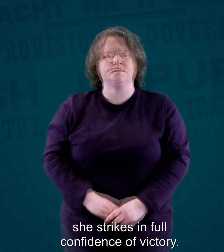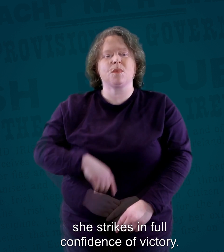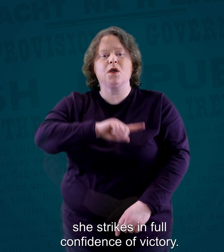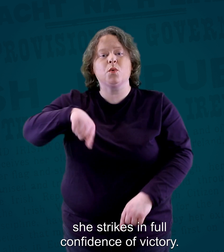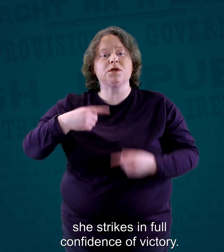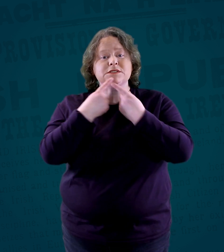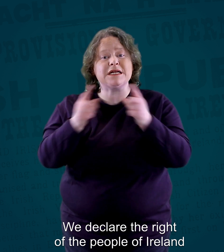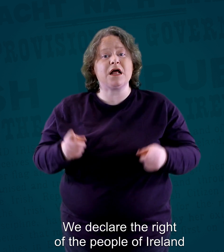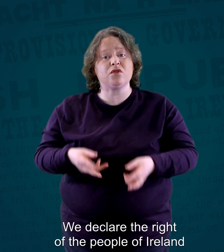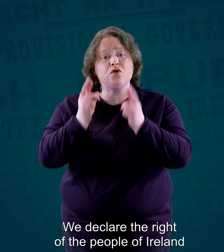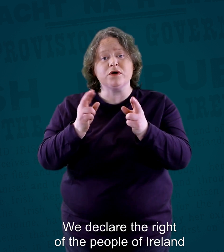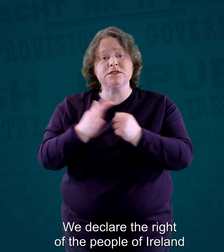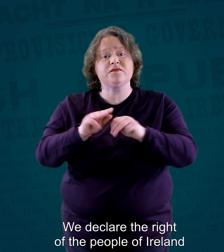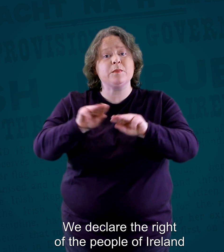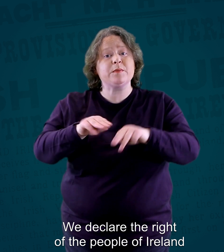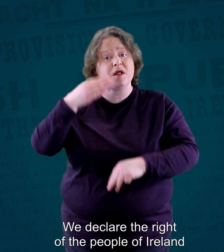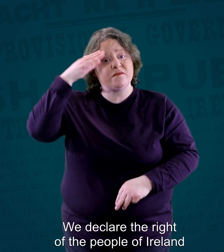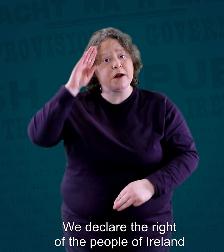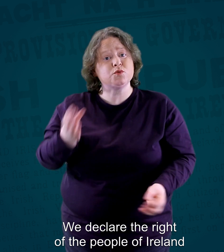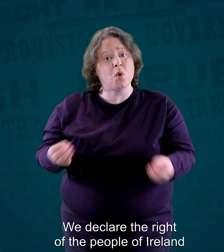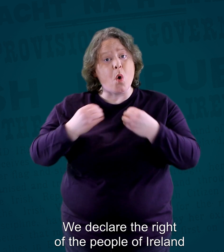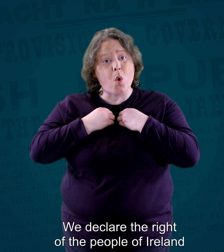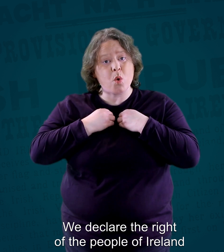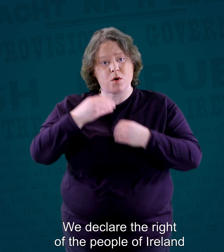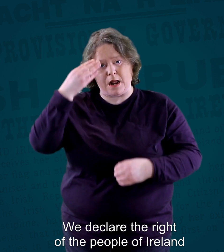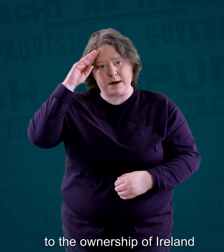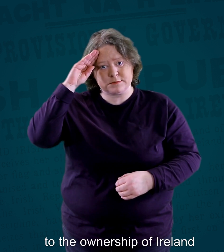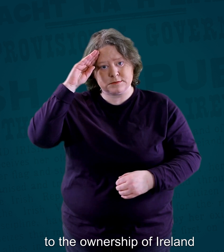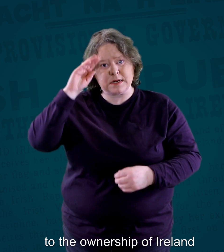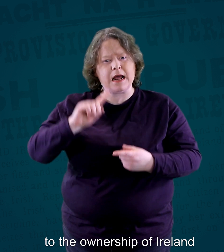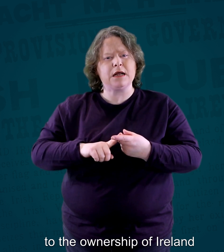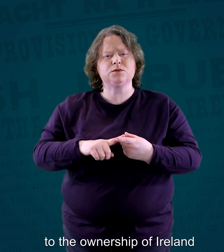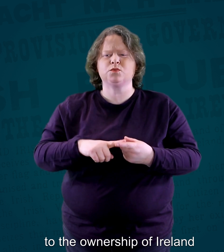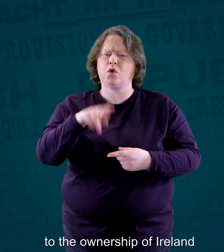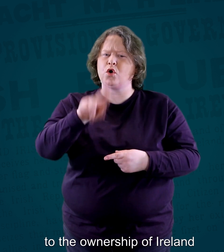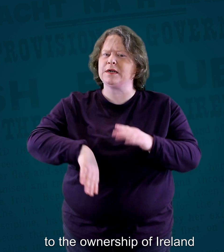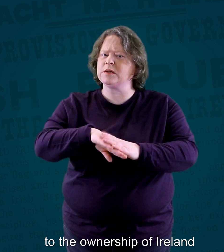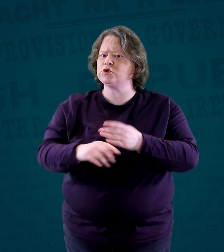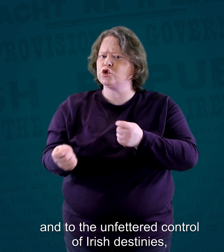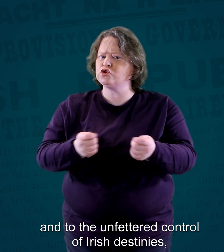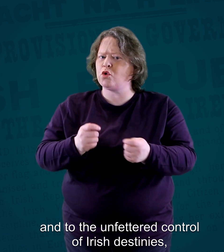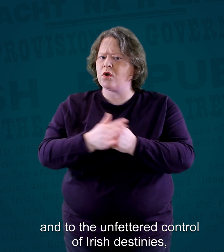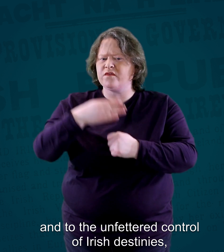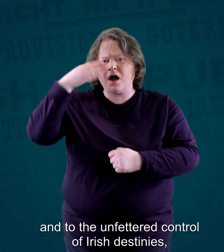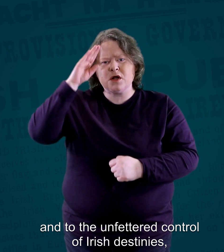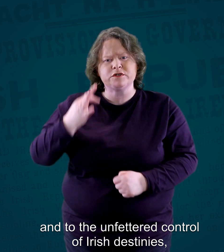We declare the right of the people of Ireland to the ownership of Ireland and to the unfettered control of Irish